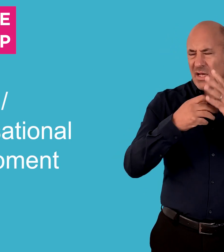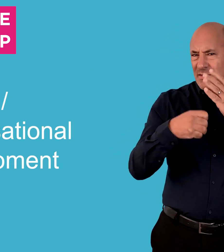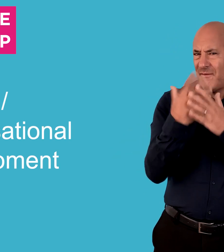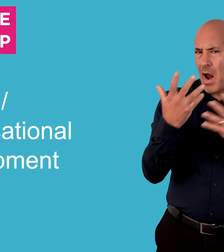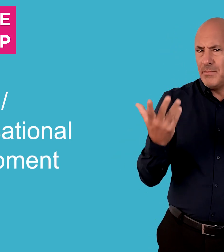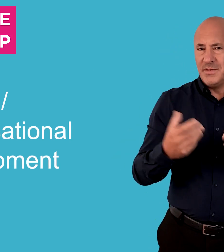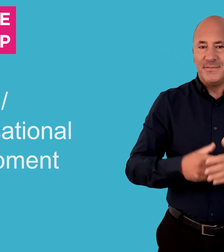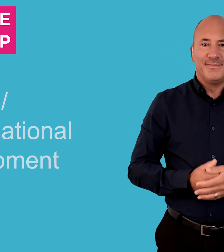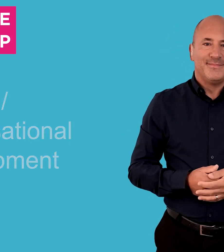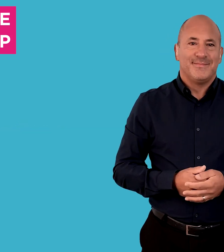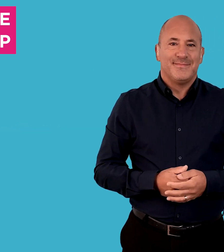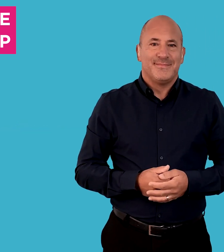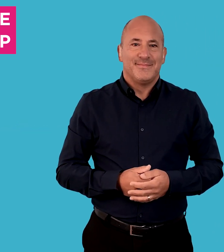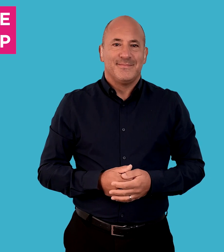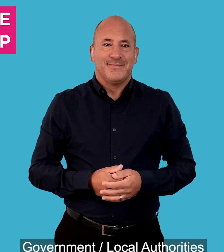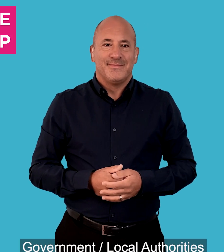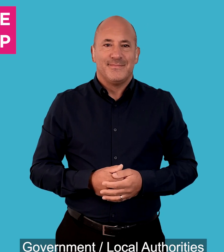Models/organisational development.